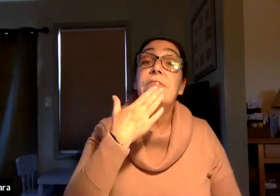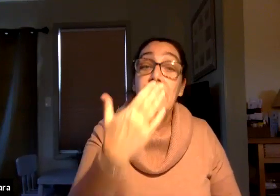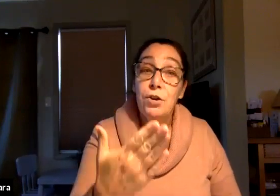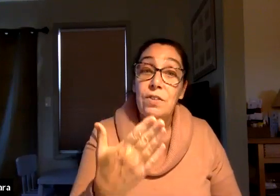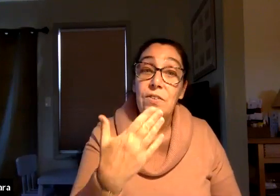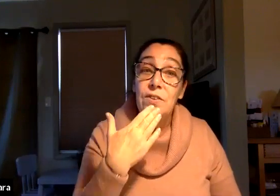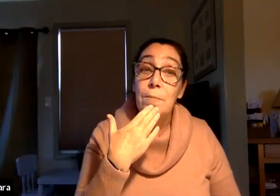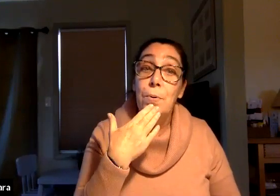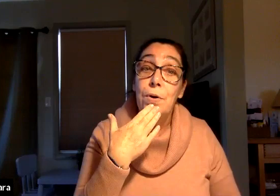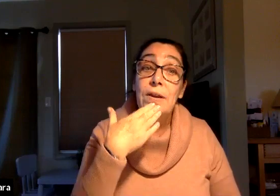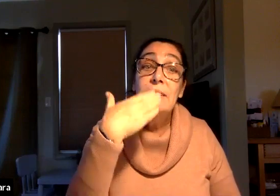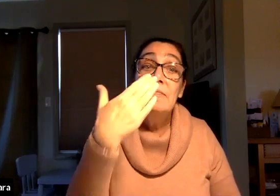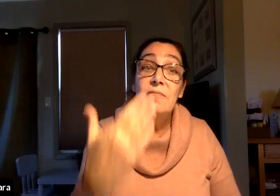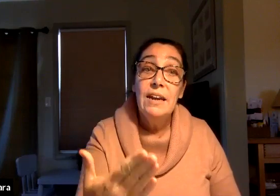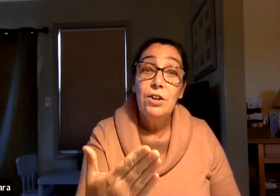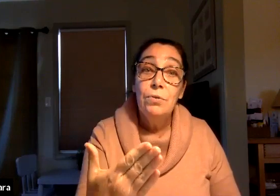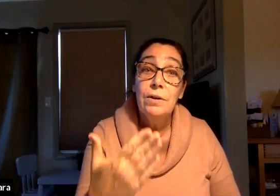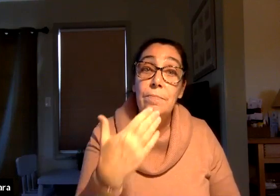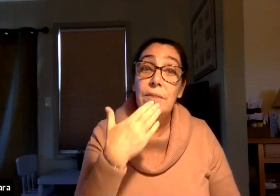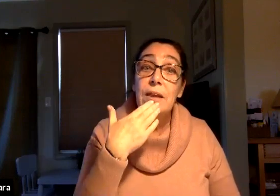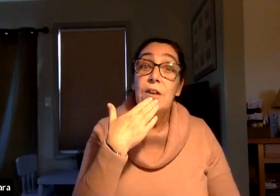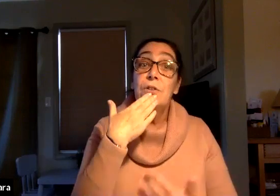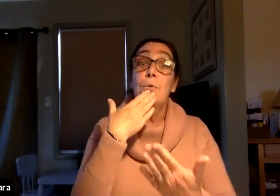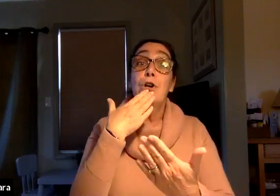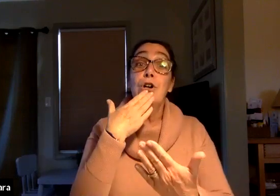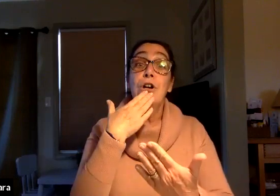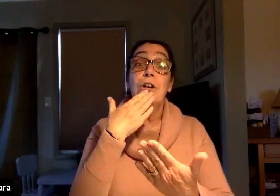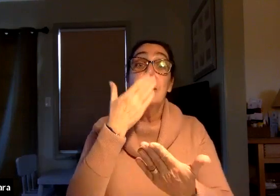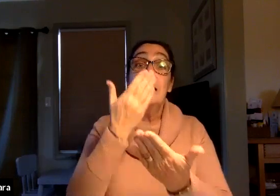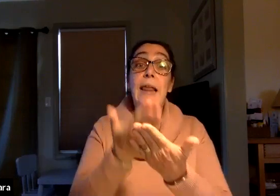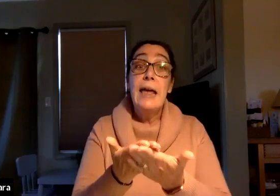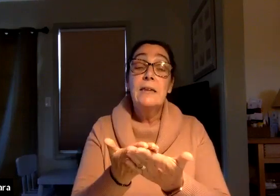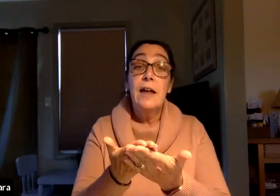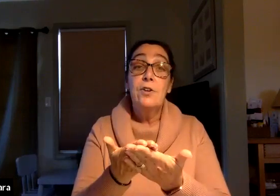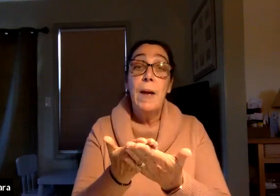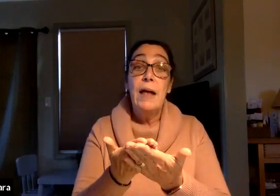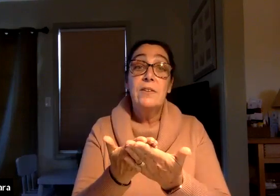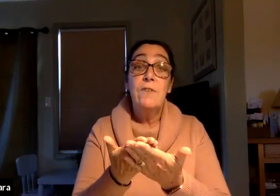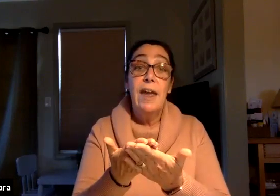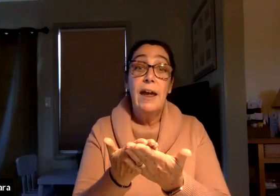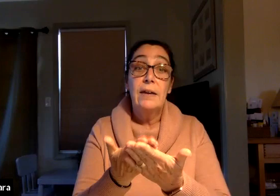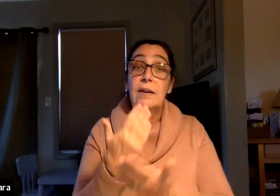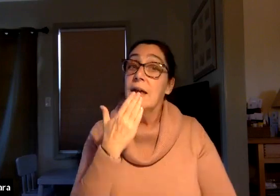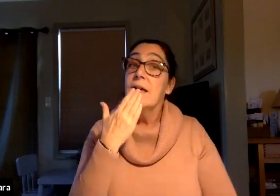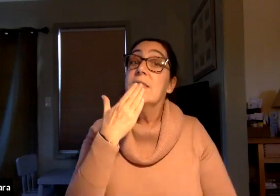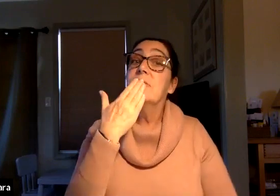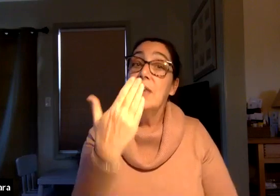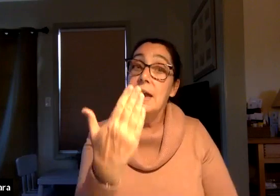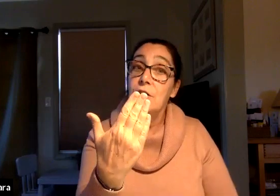thank you, this is an important one. Thank you. So good lands on your passive hand. thank